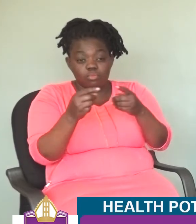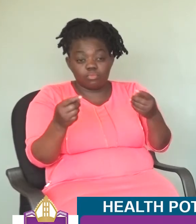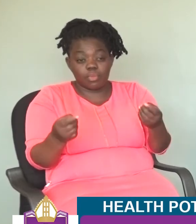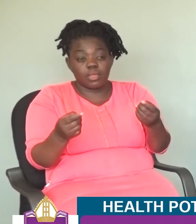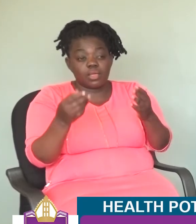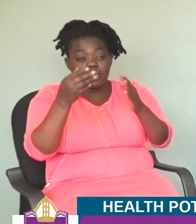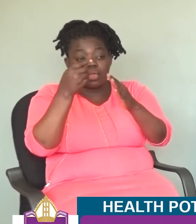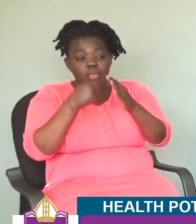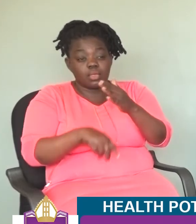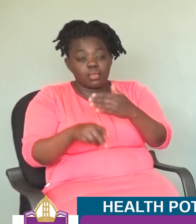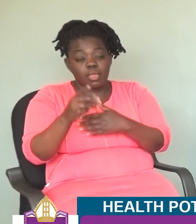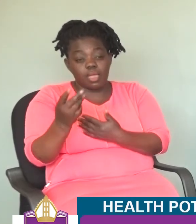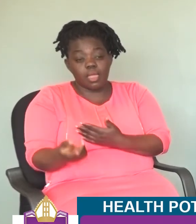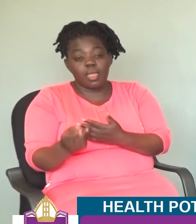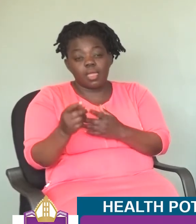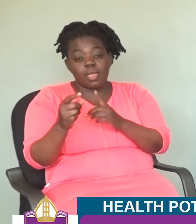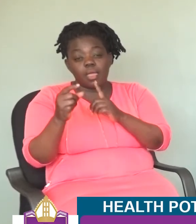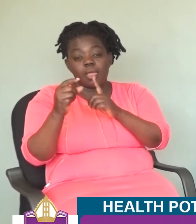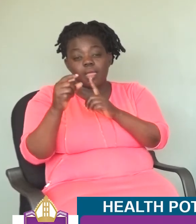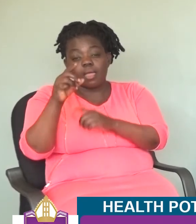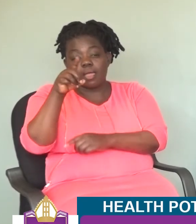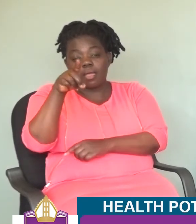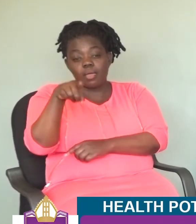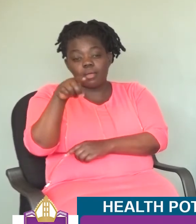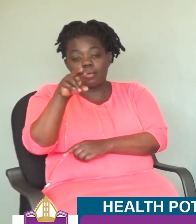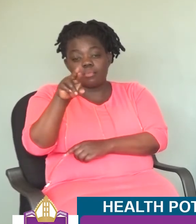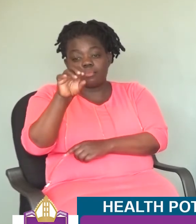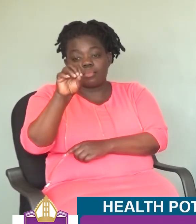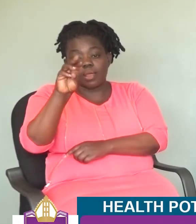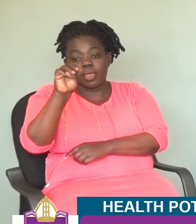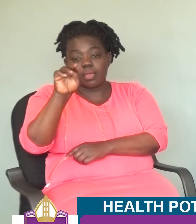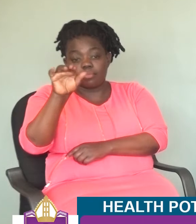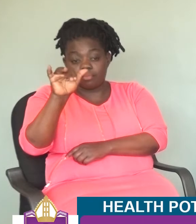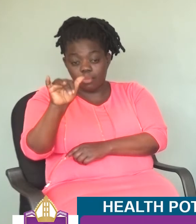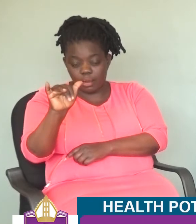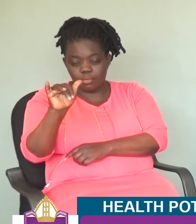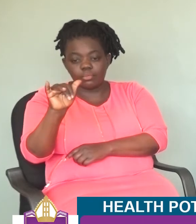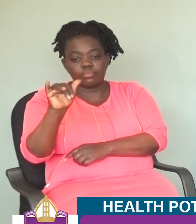one is what we call primary glaucoma. The primary glaucoma